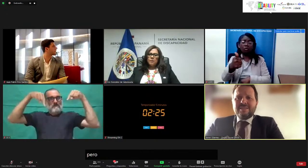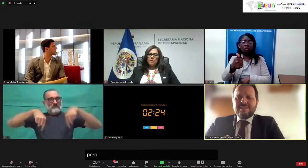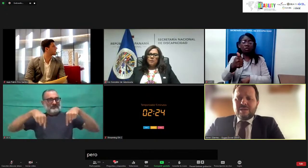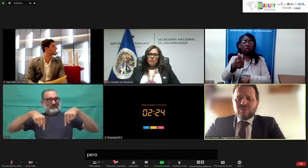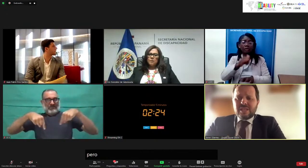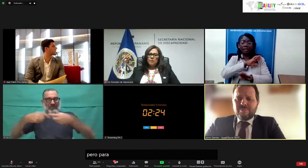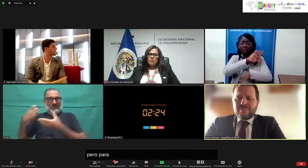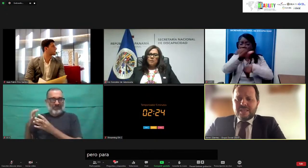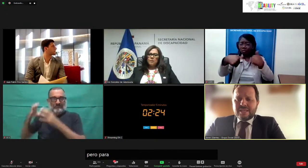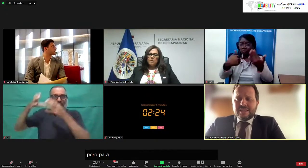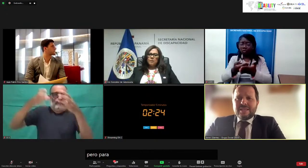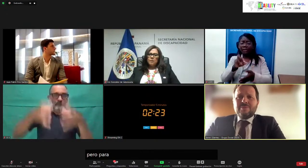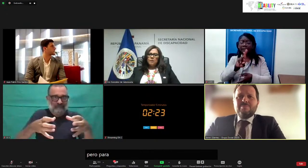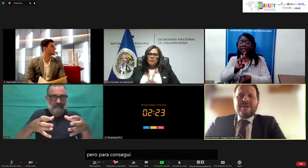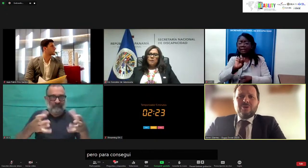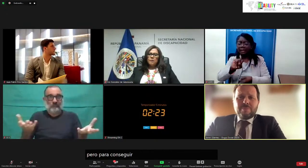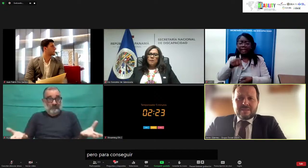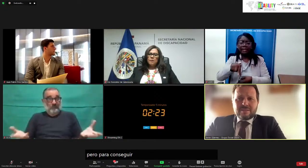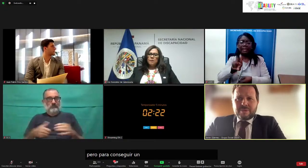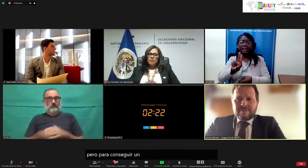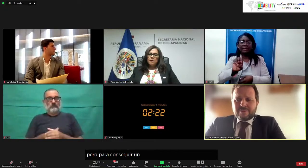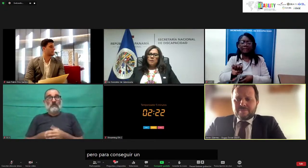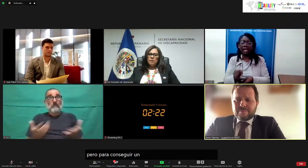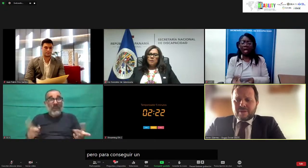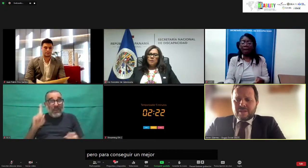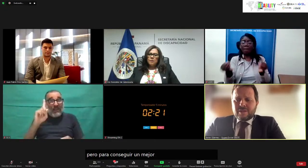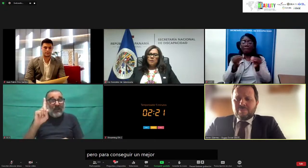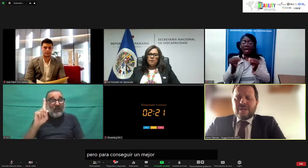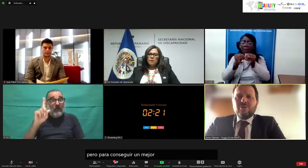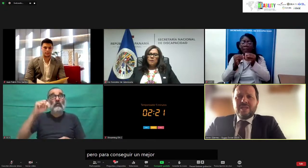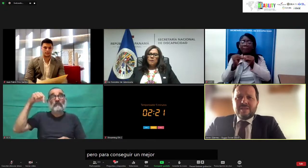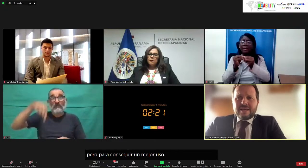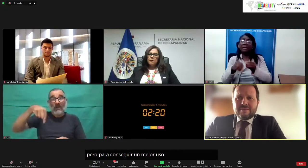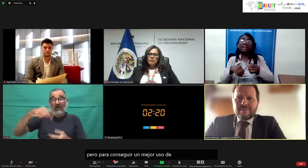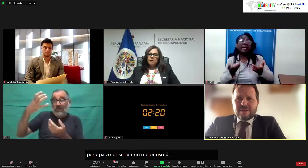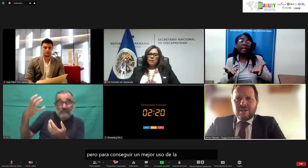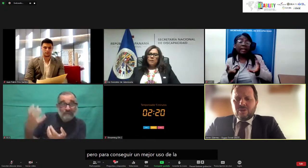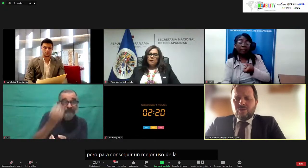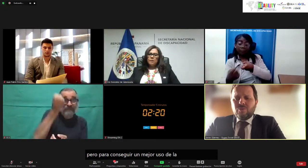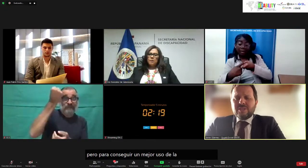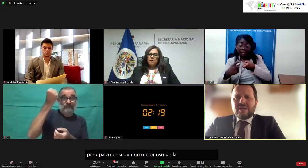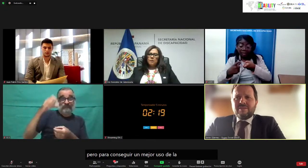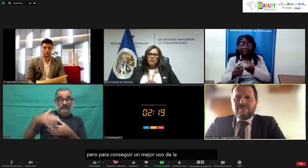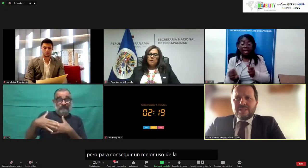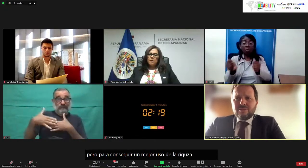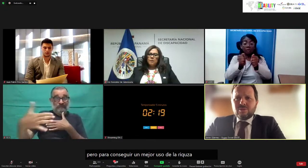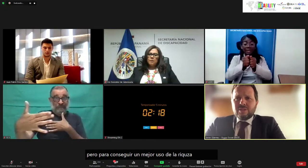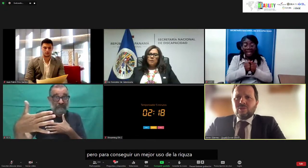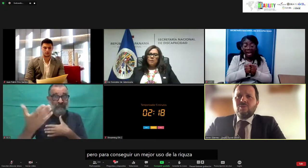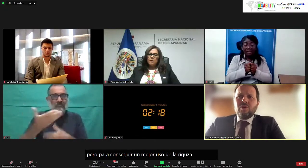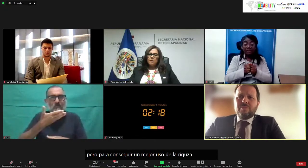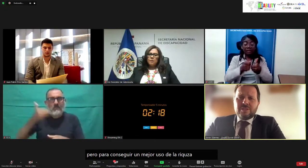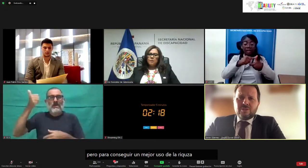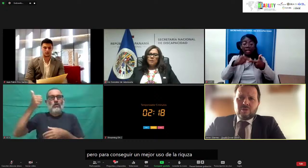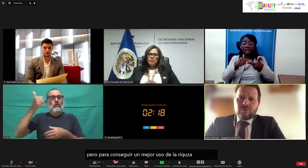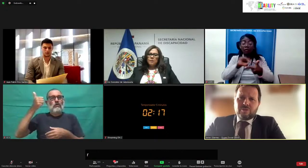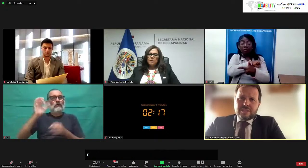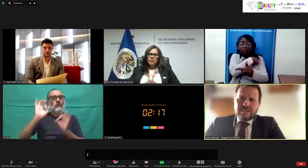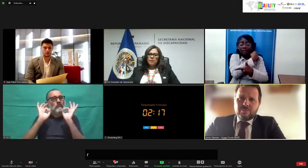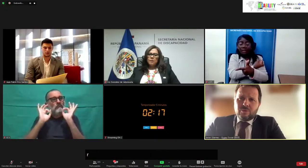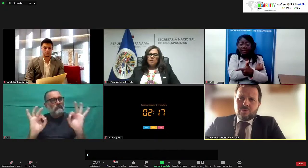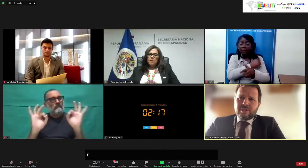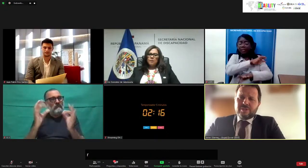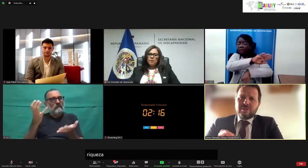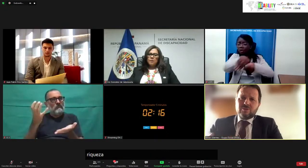have better use of these resources we also need more participation more unity and